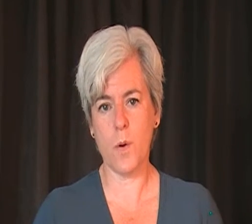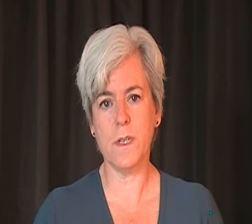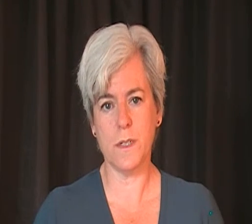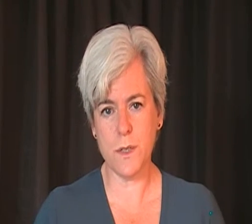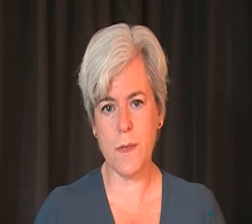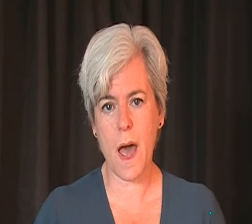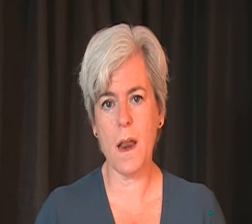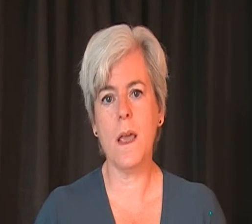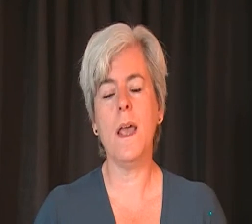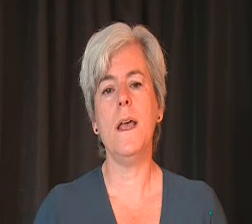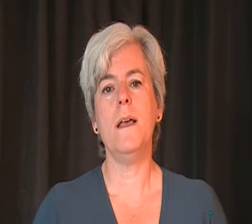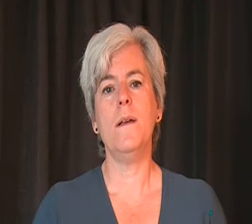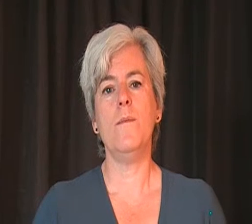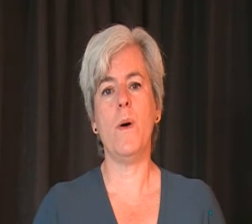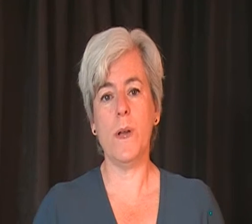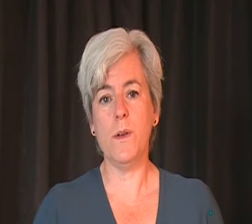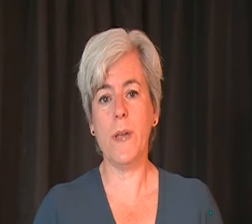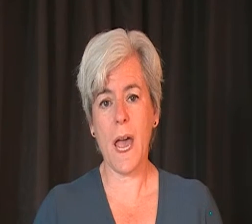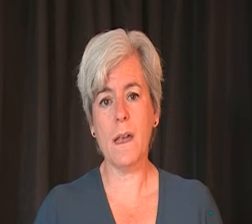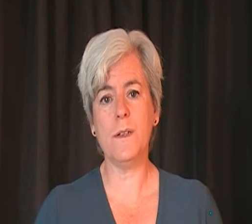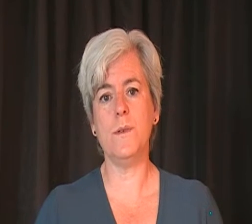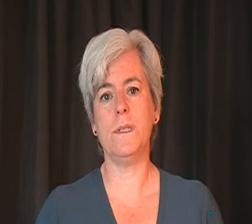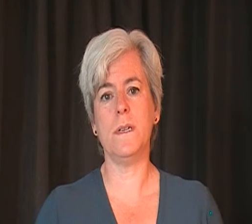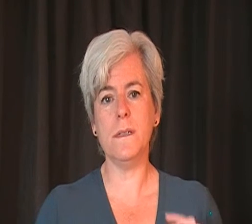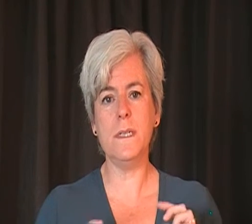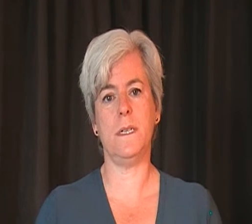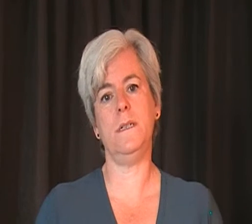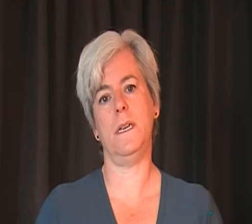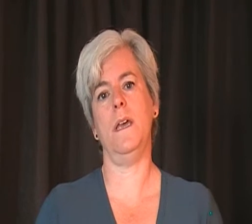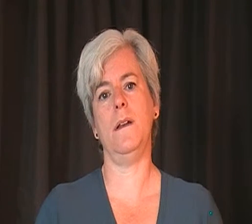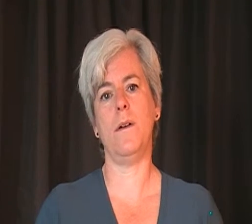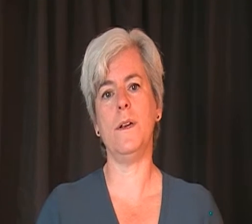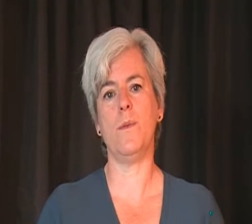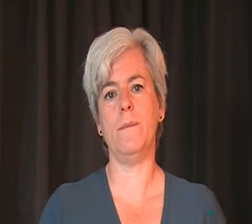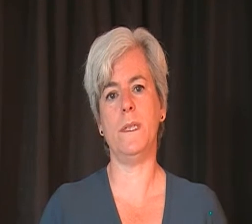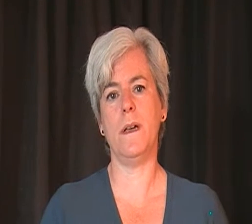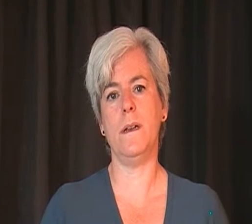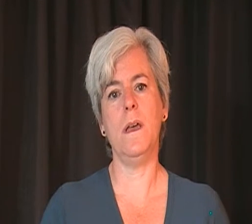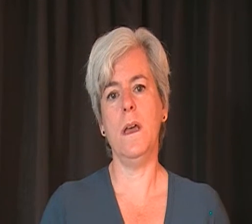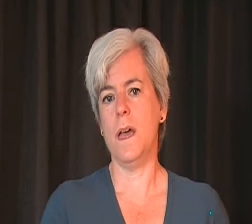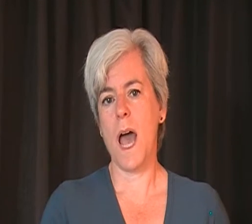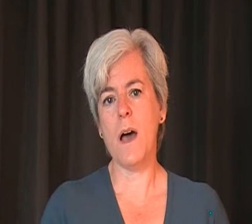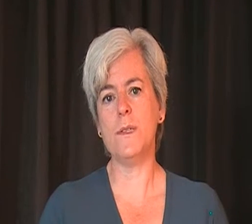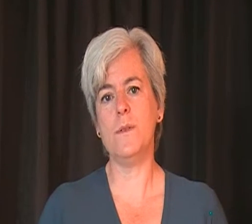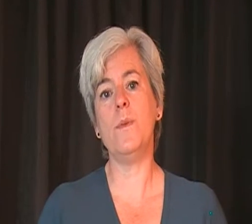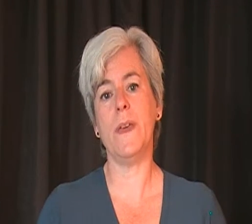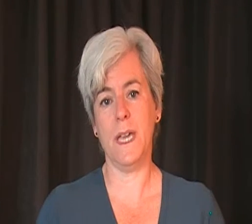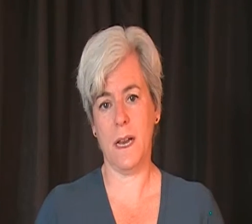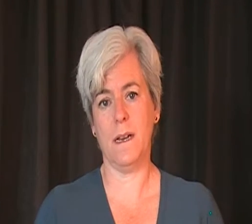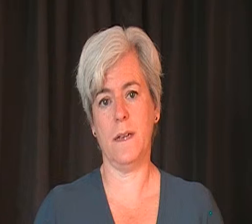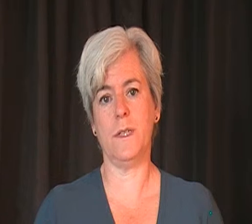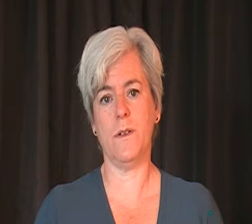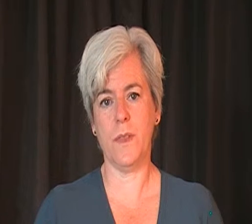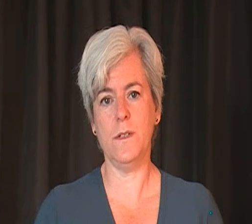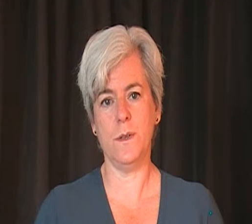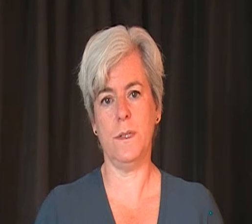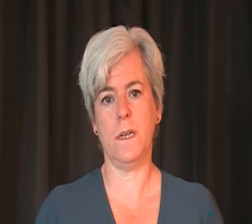afford to do that. But what you can do is at least indicate on your website how soon will they get an answer if they do send